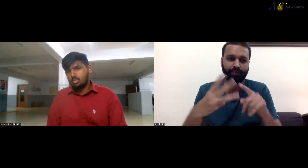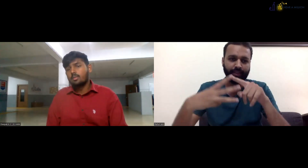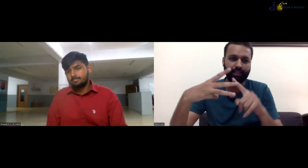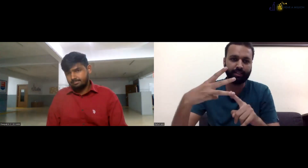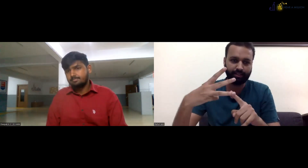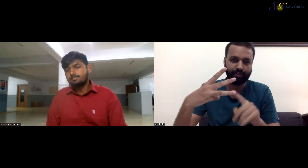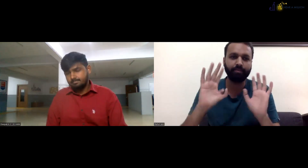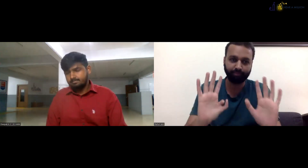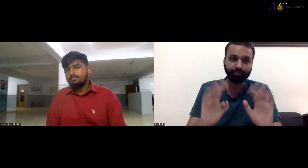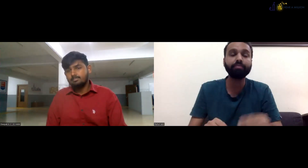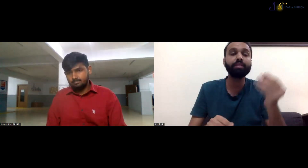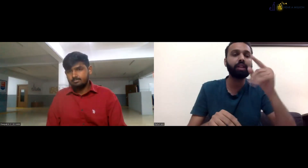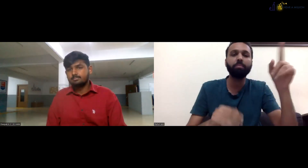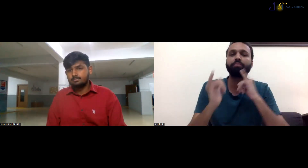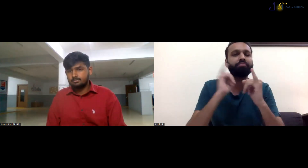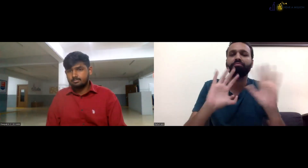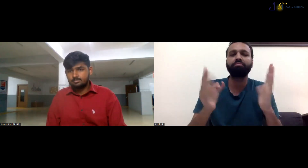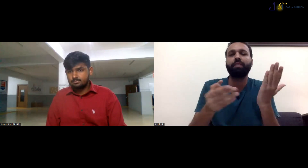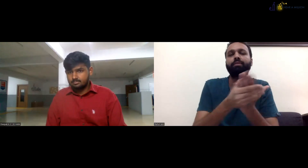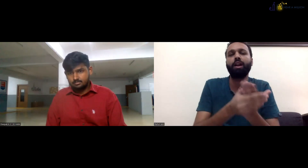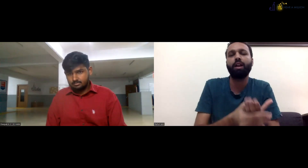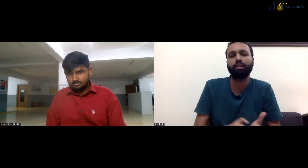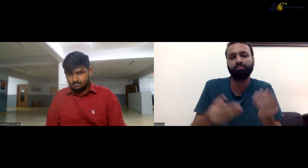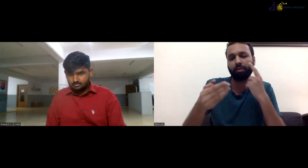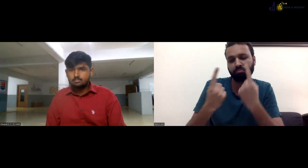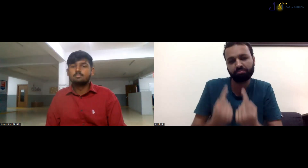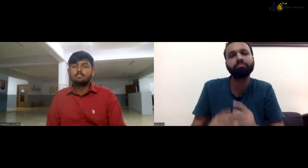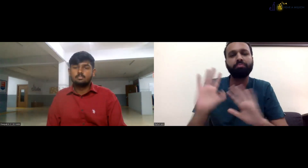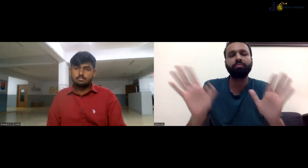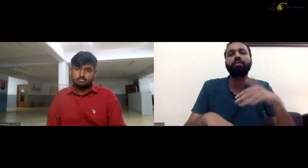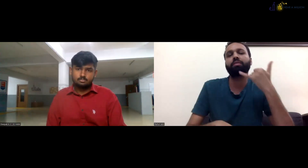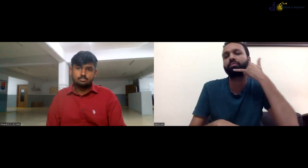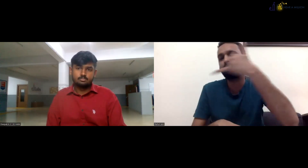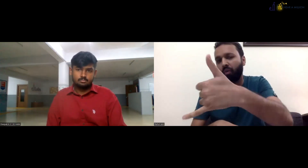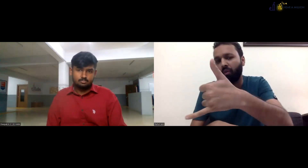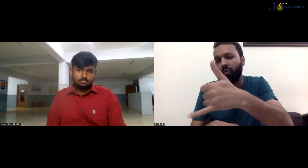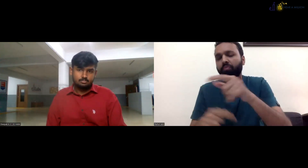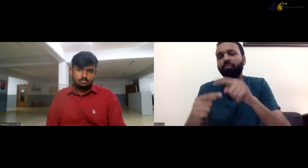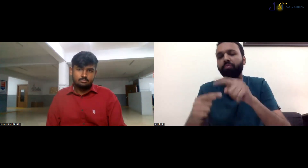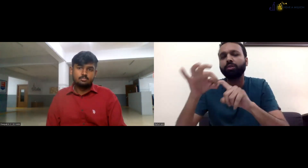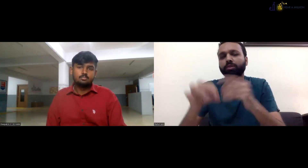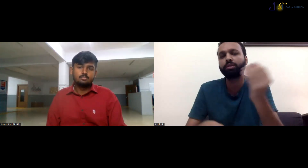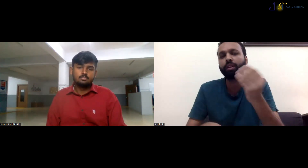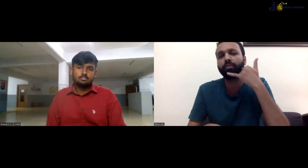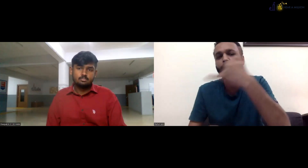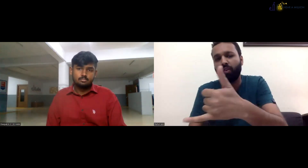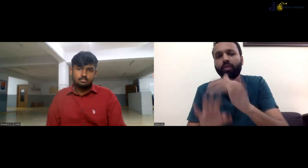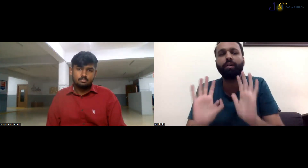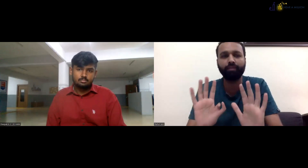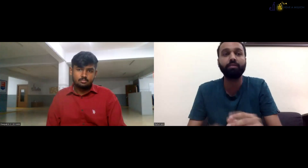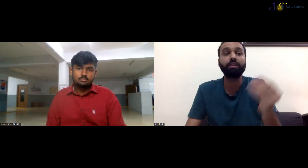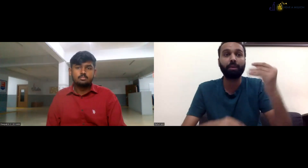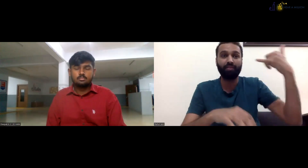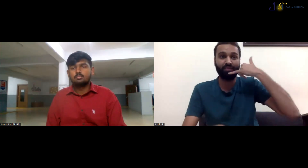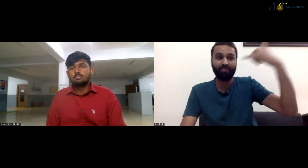sometimes there isn't. And Australia. These are the three places where there are interviews. And mostly, sometimes they just do your